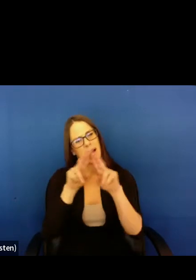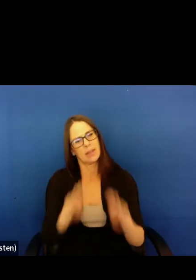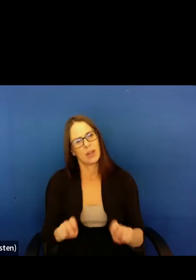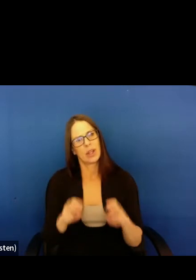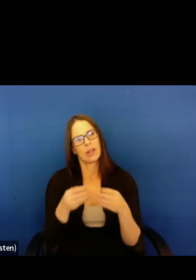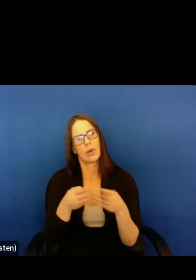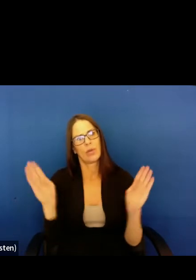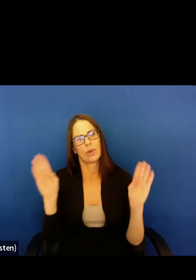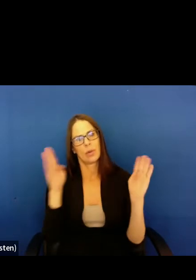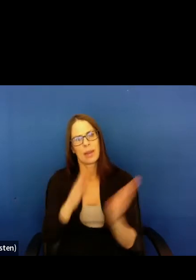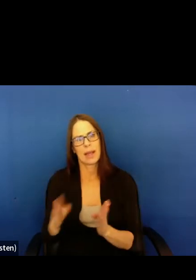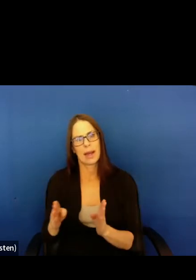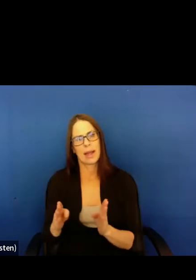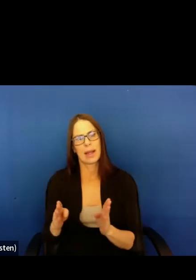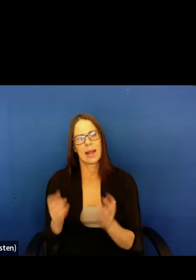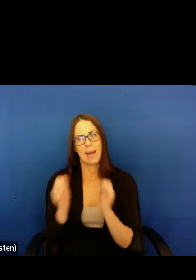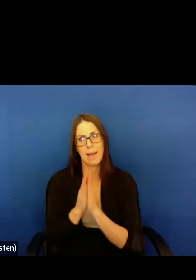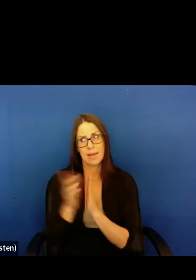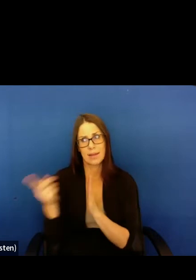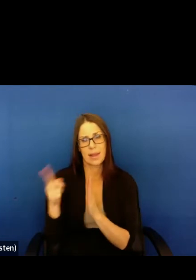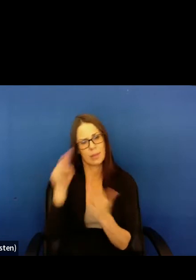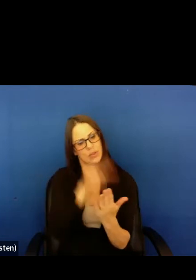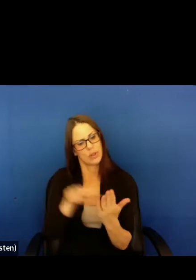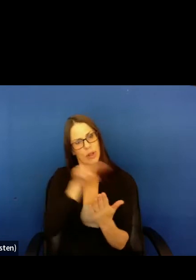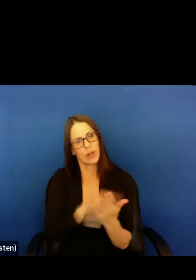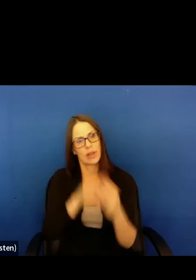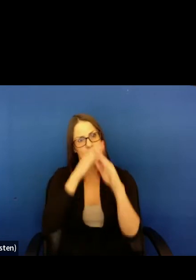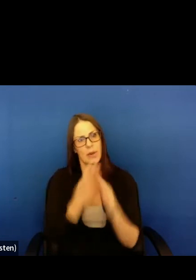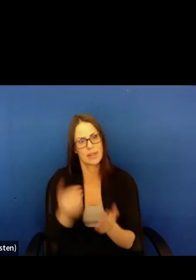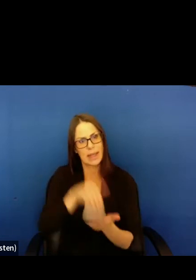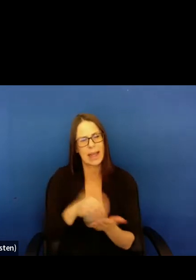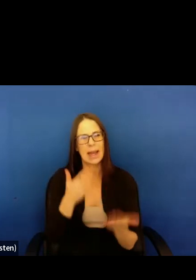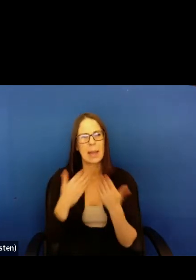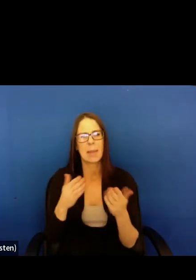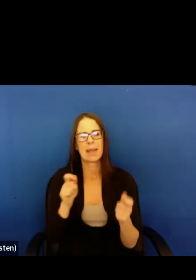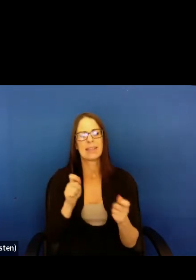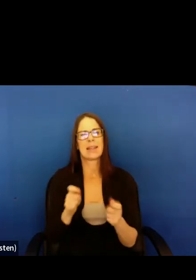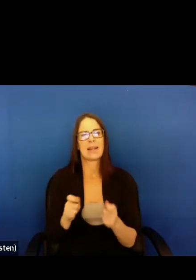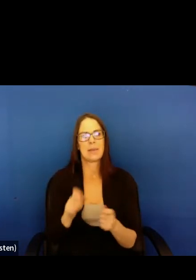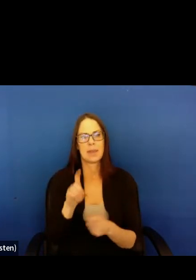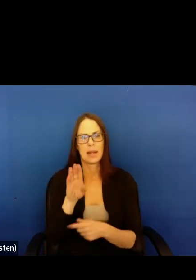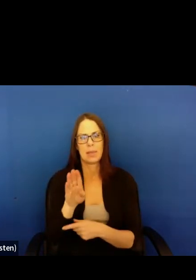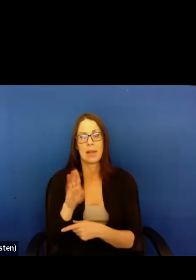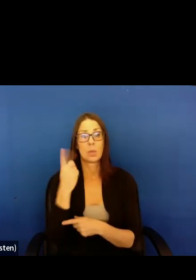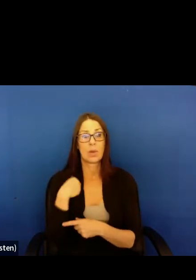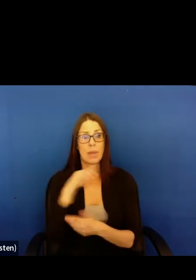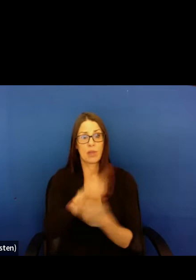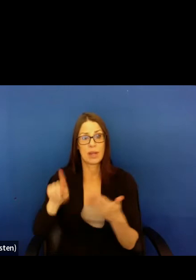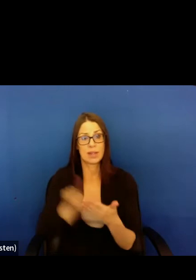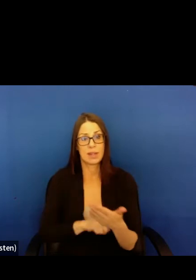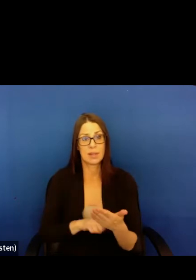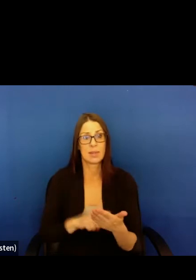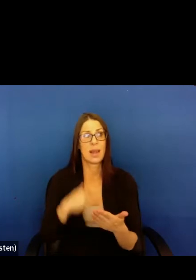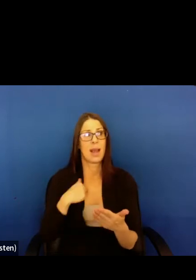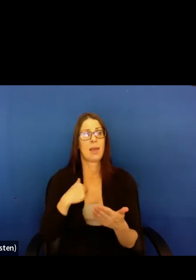once again, and maybe tighten up our database. One of my criticisms coming new to Northeastern, again,